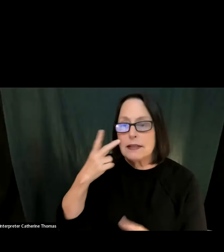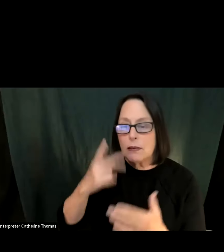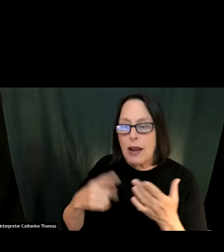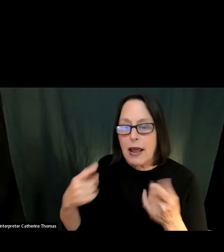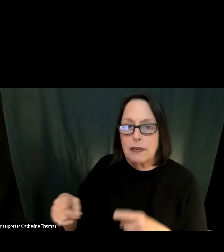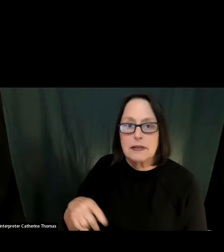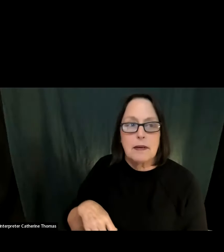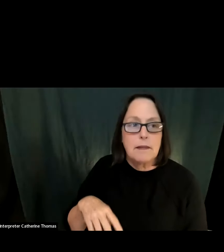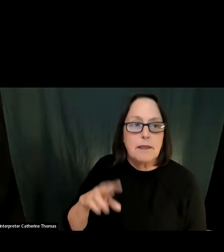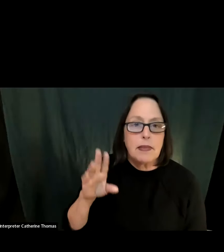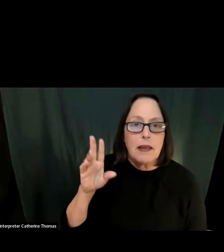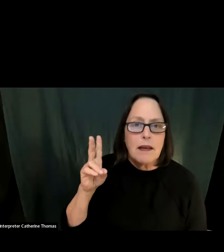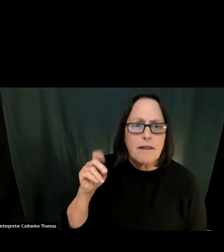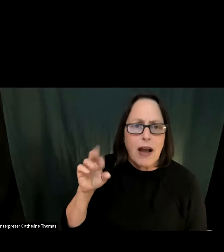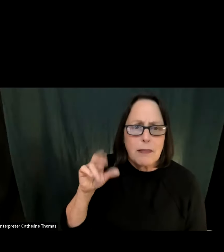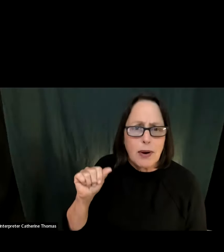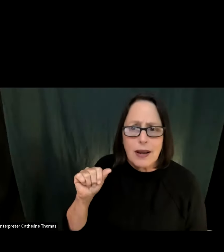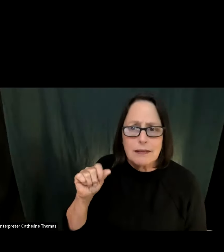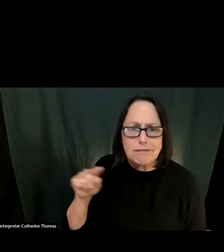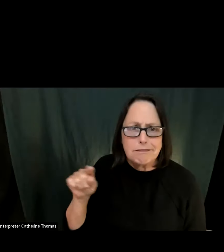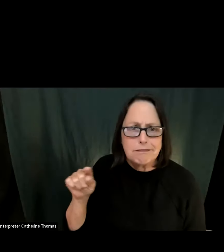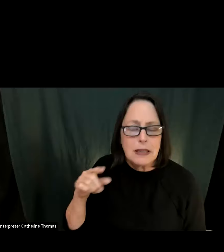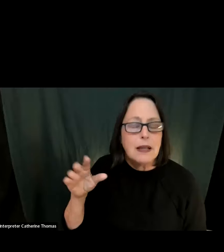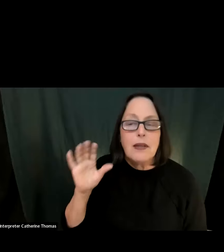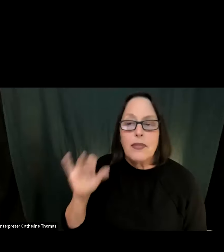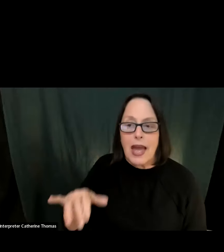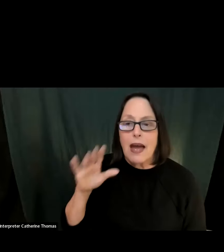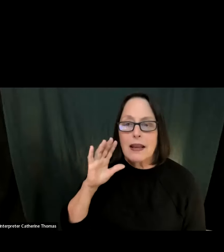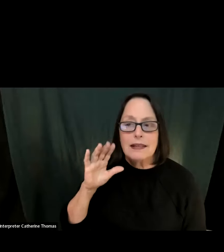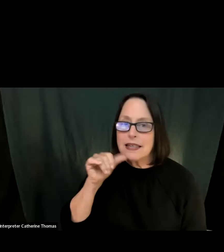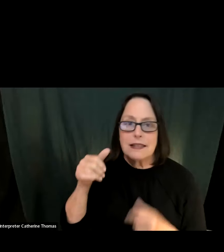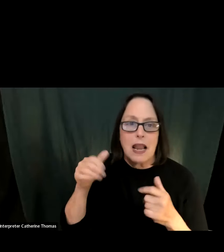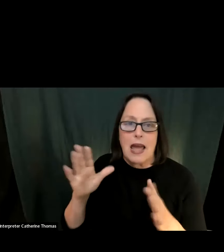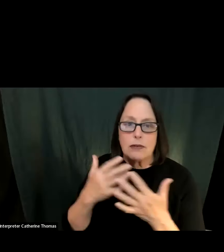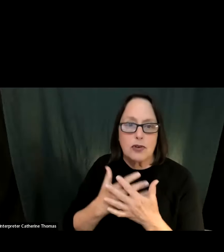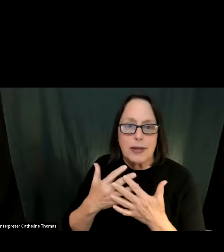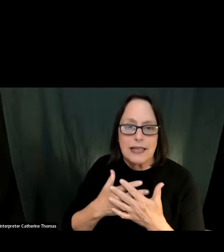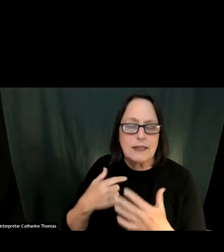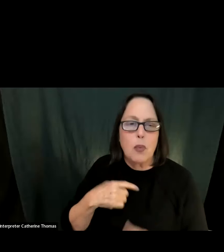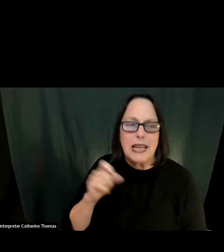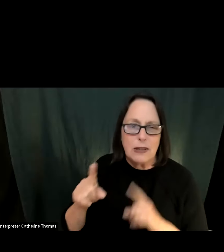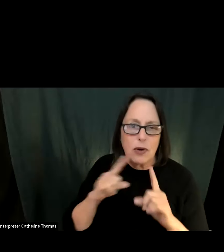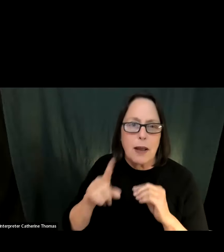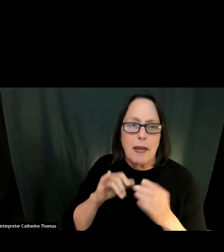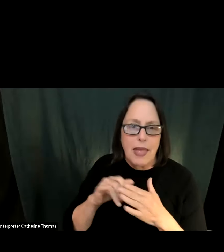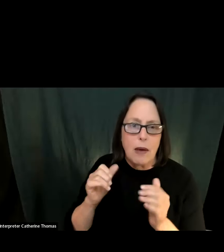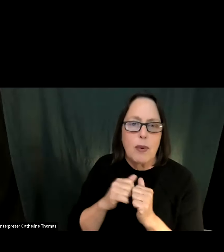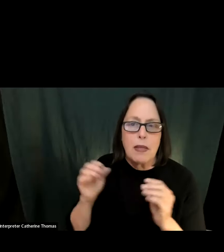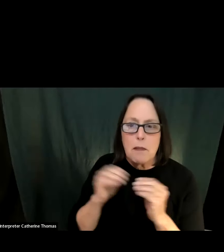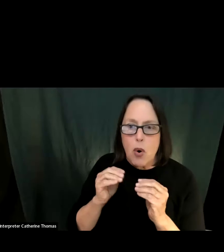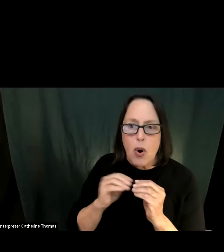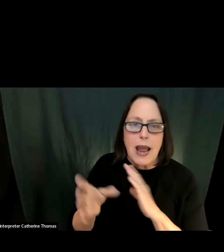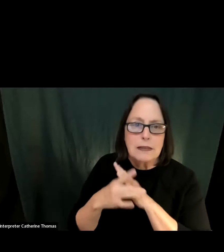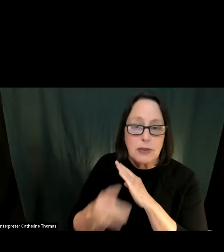allow screening. So again, we probably need to speak with more expertise about that. So we'll flag that as a